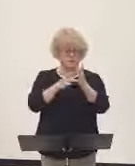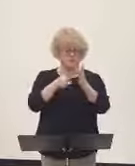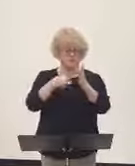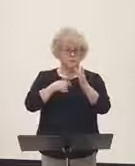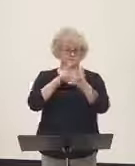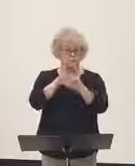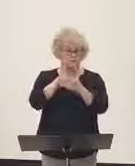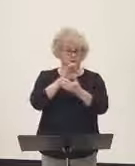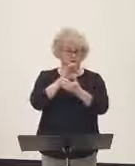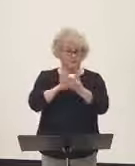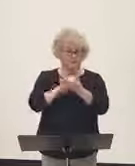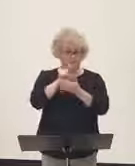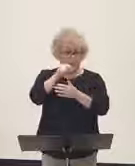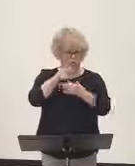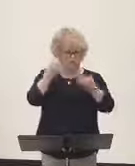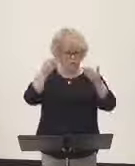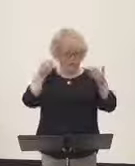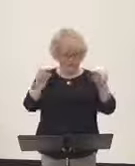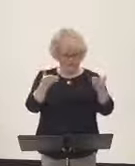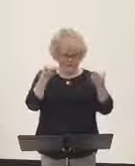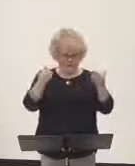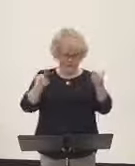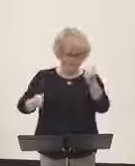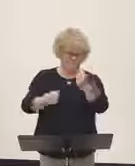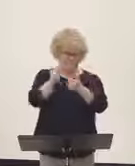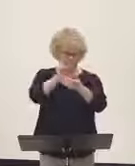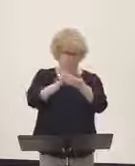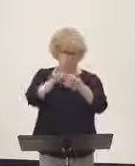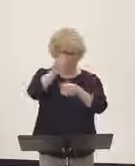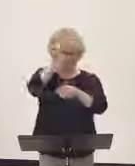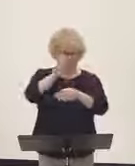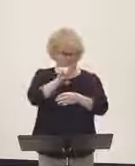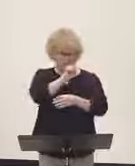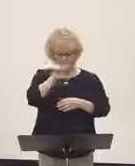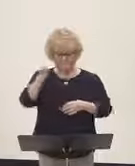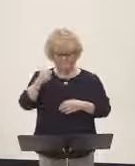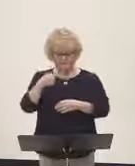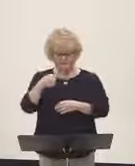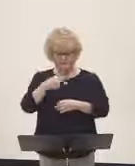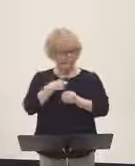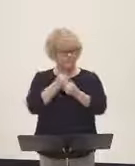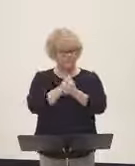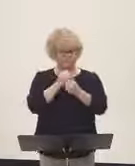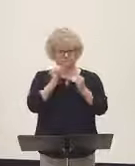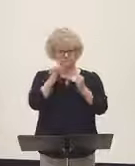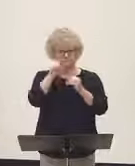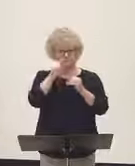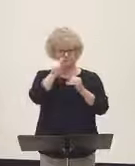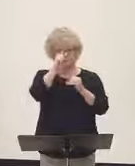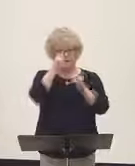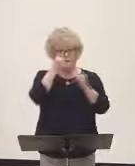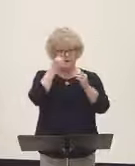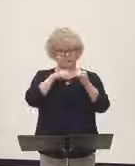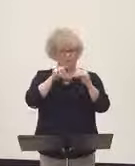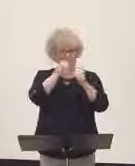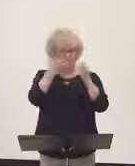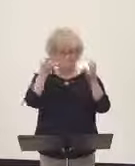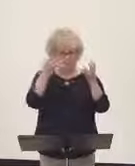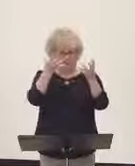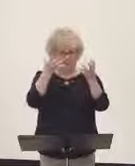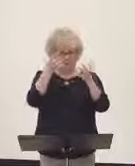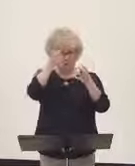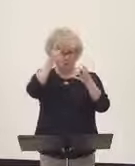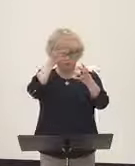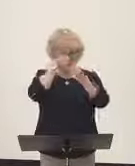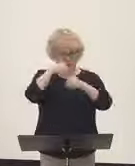My Jesus, I believe that you are present in the most holy sacrament. I love you above all things, and I